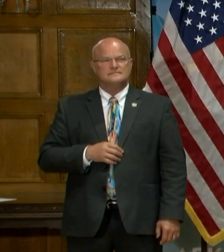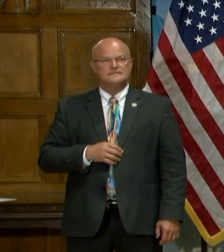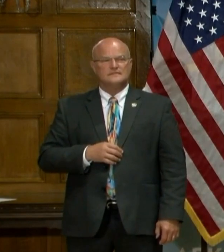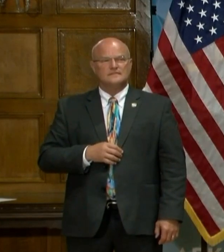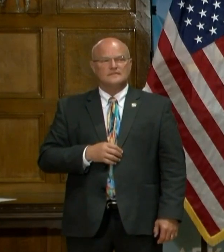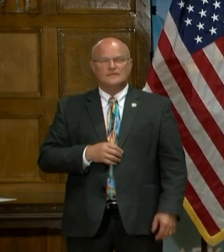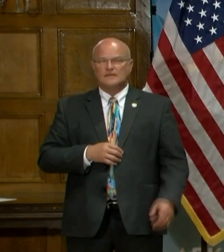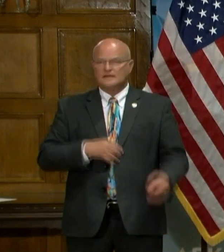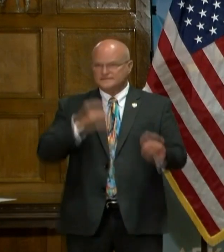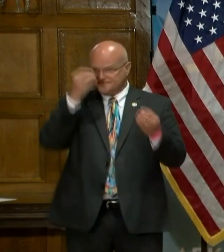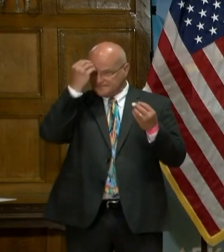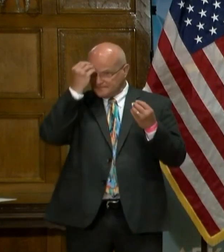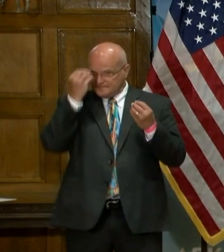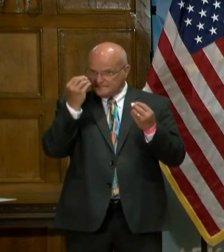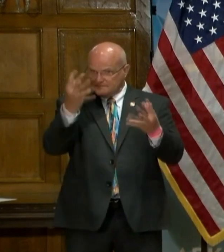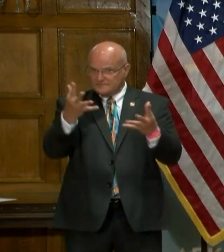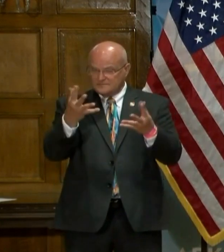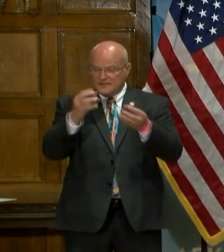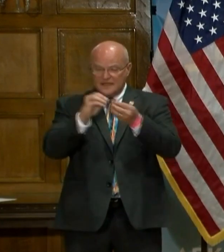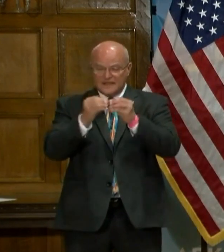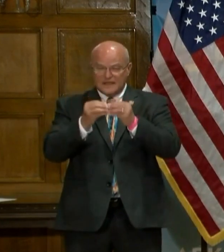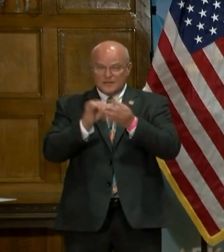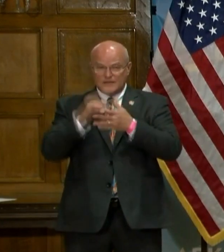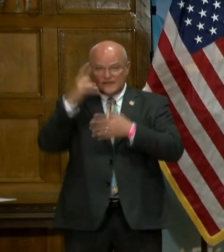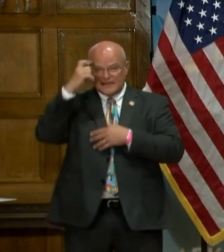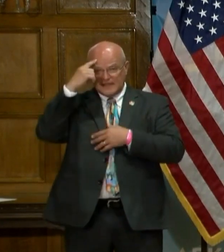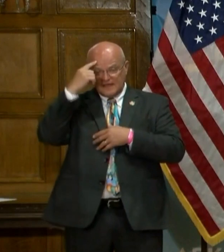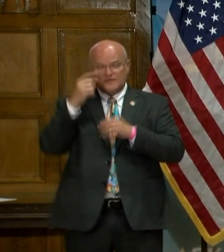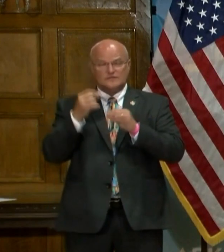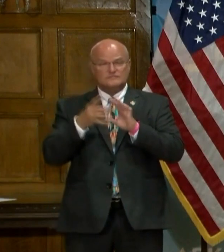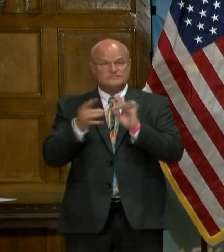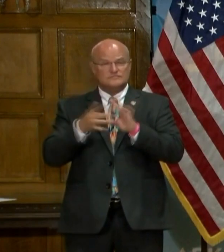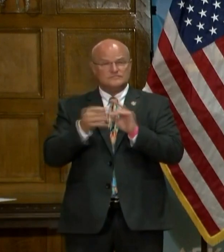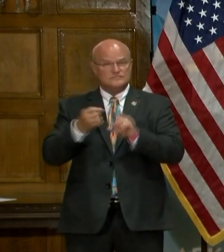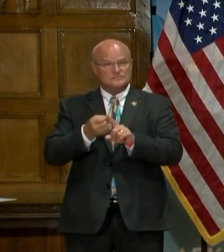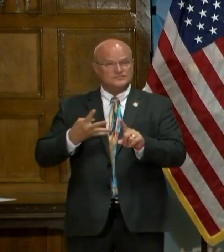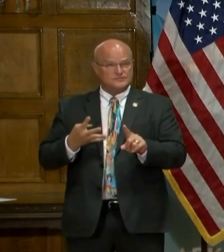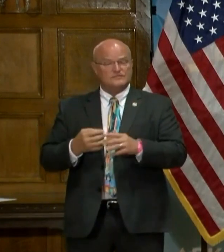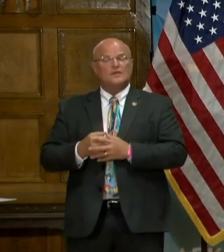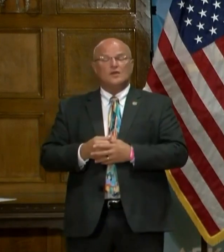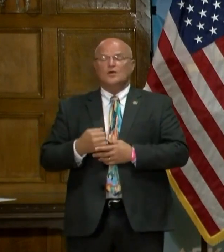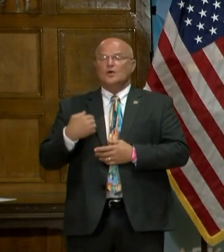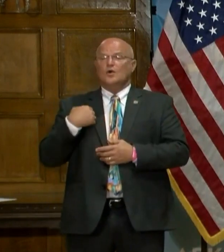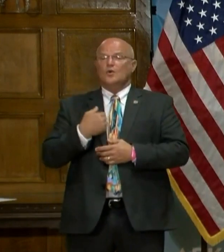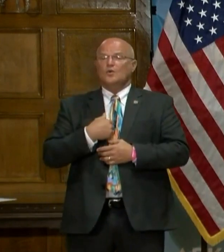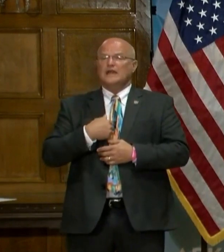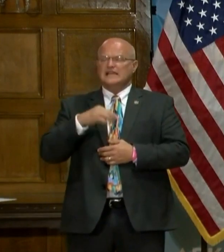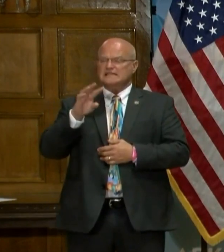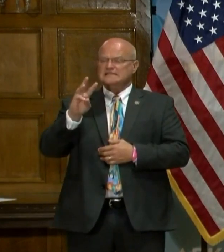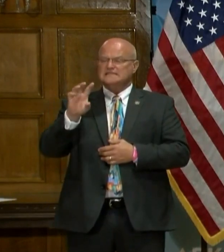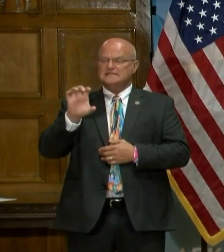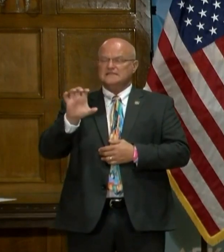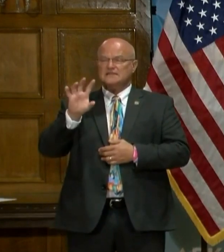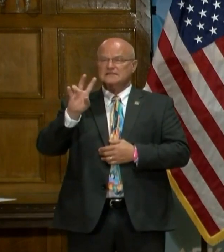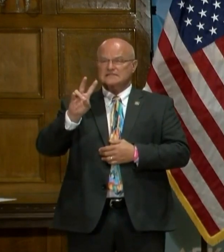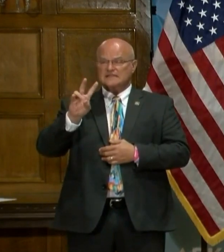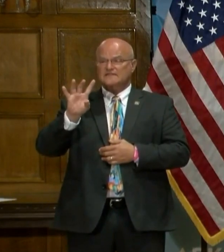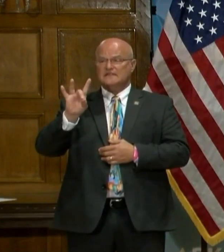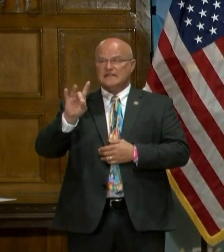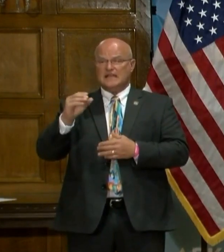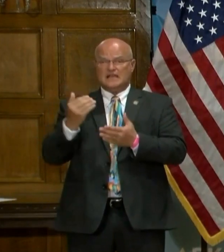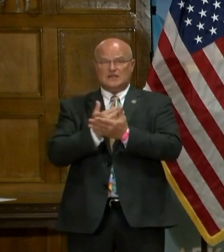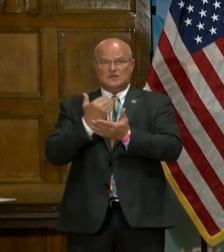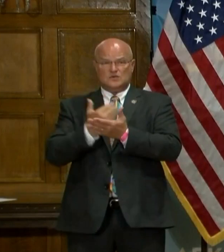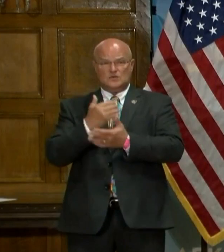Just to give a few more details on the numbers that the governor's provided, we did have 678 new